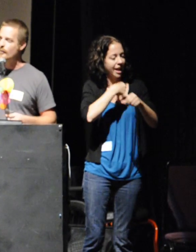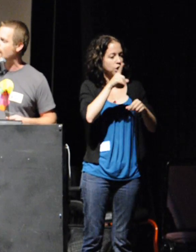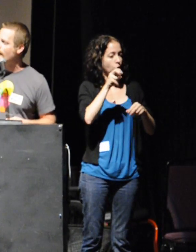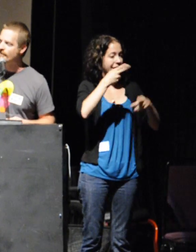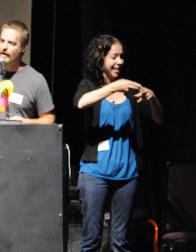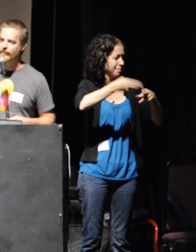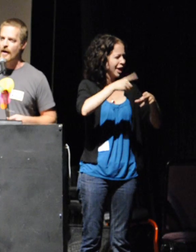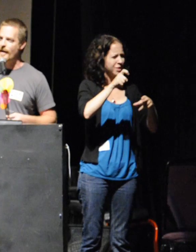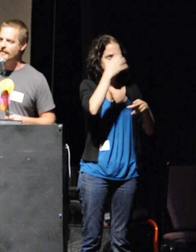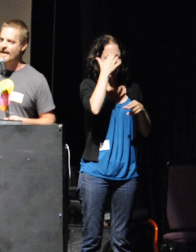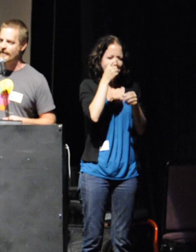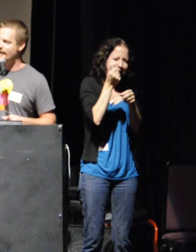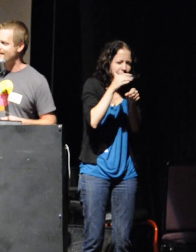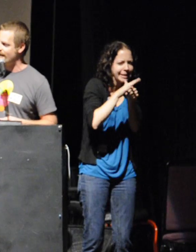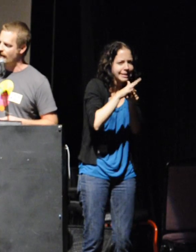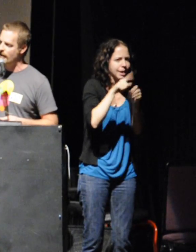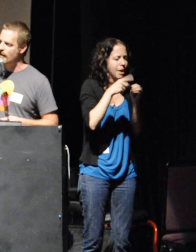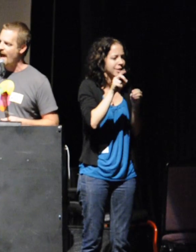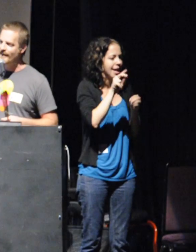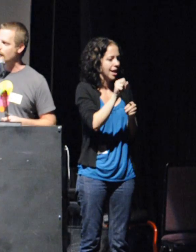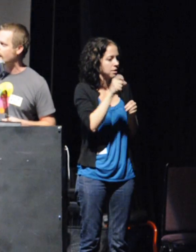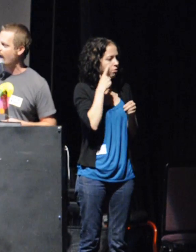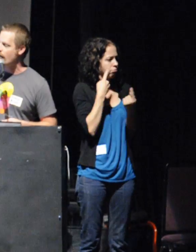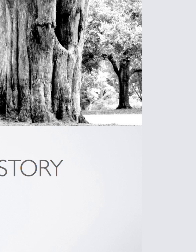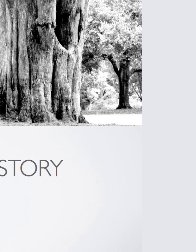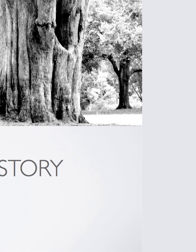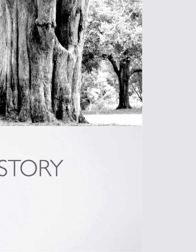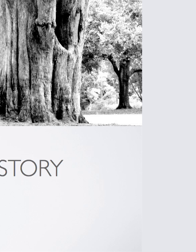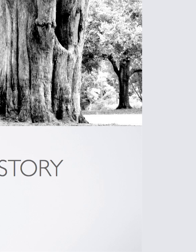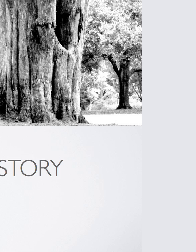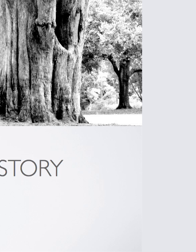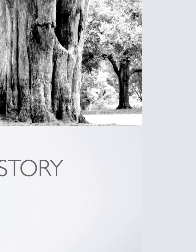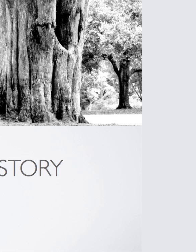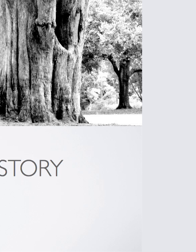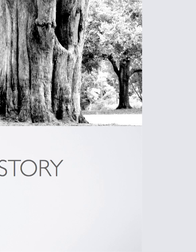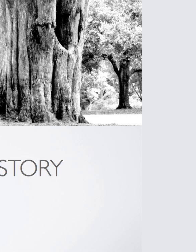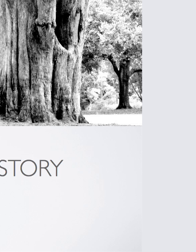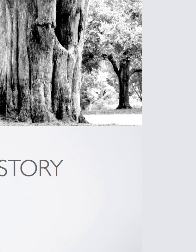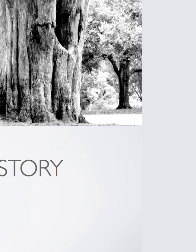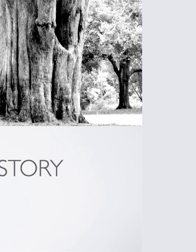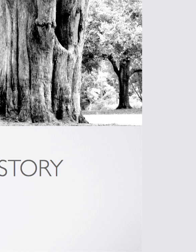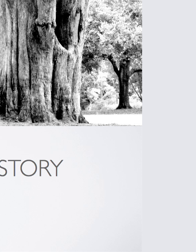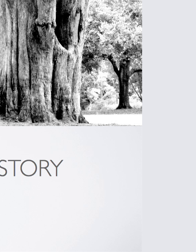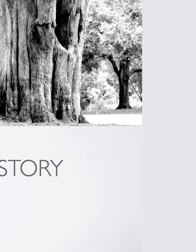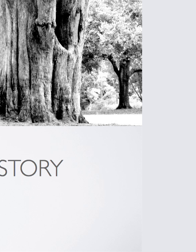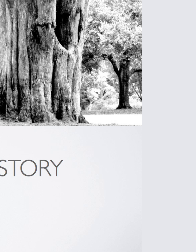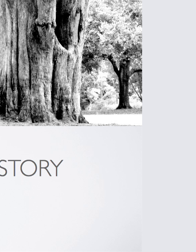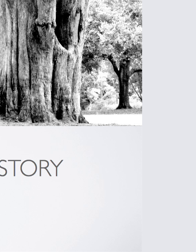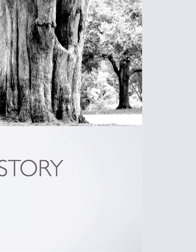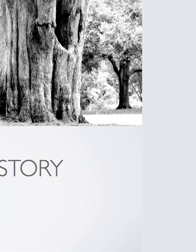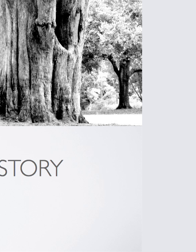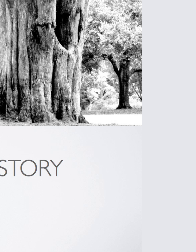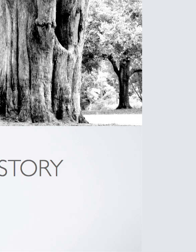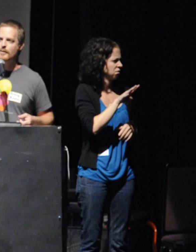and you're going to need to know just enough about DNS to get that done. And it's a little scary. So, brief history. DNS is like 24 years old,